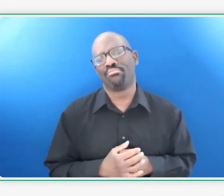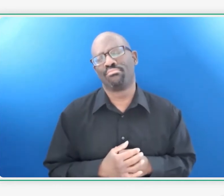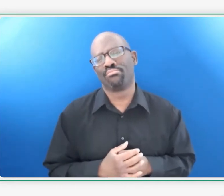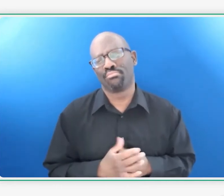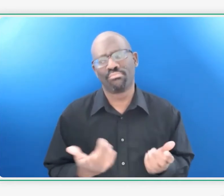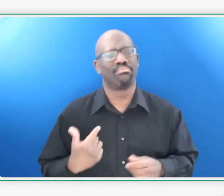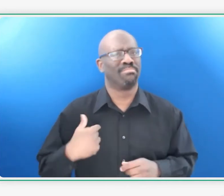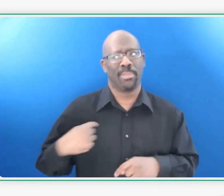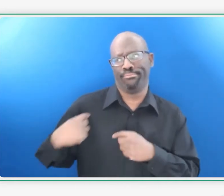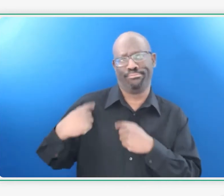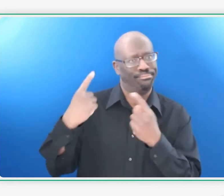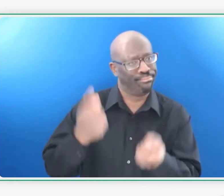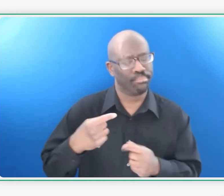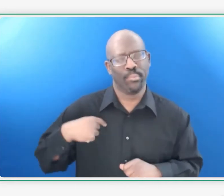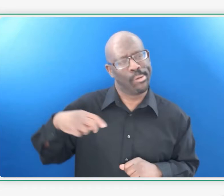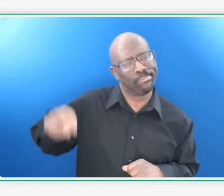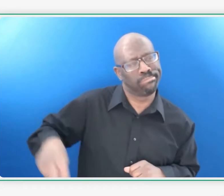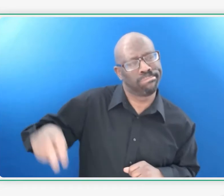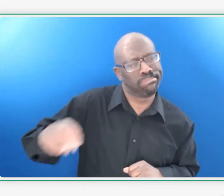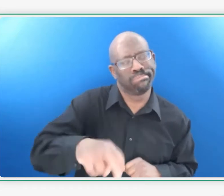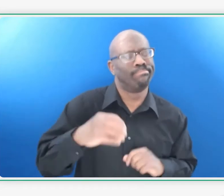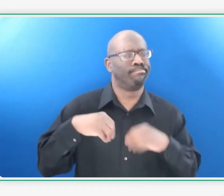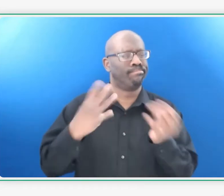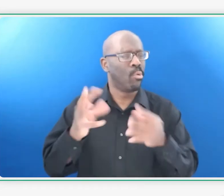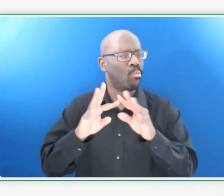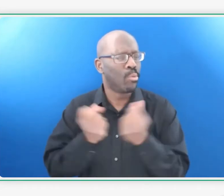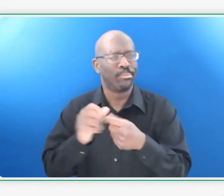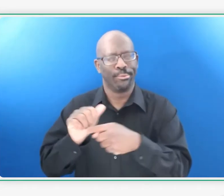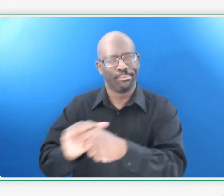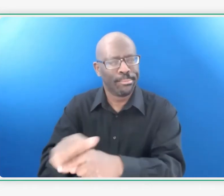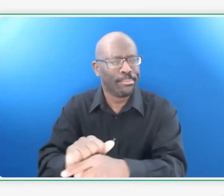and universities, and I've been doing that for over 20 years.